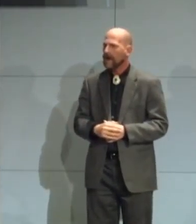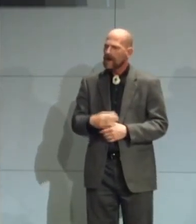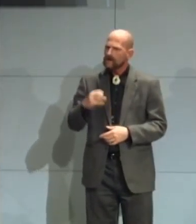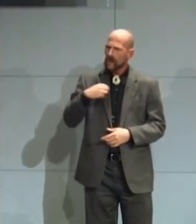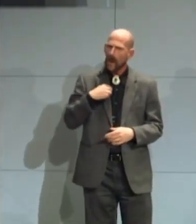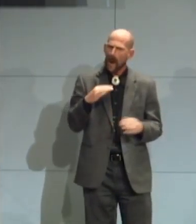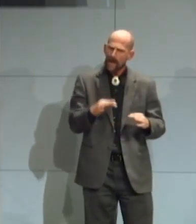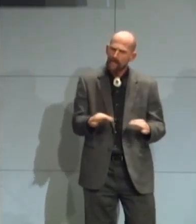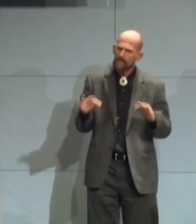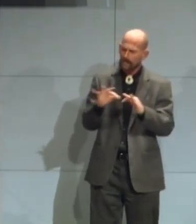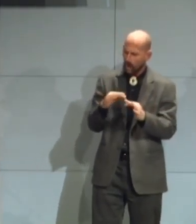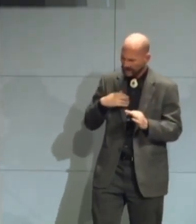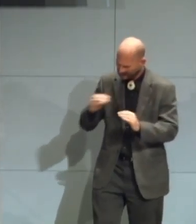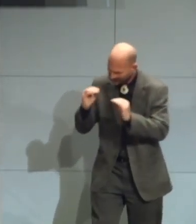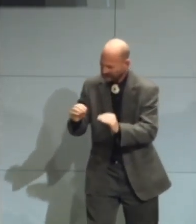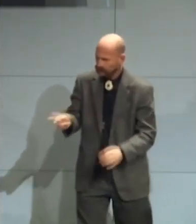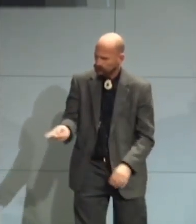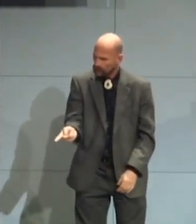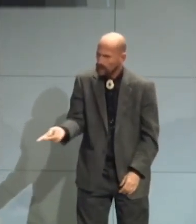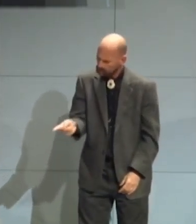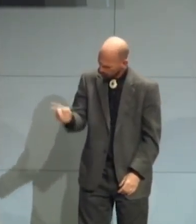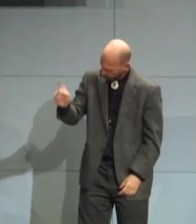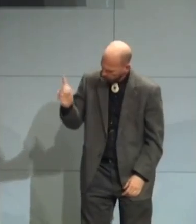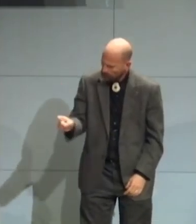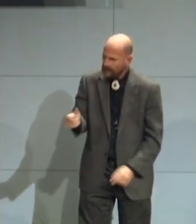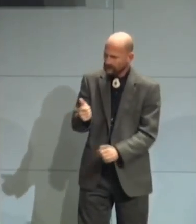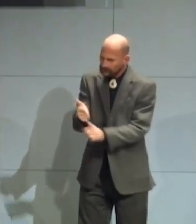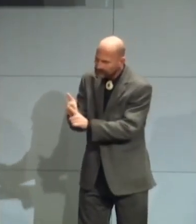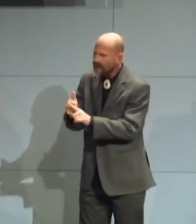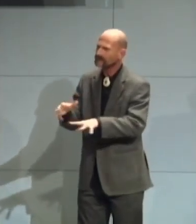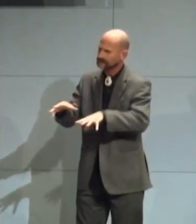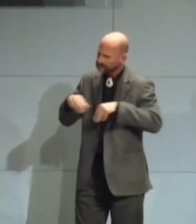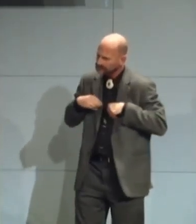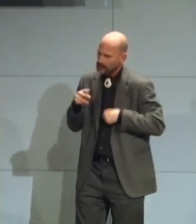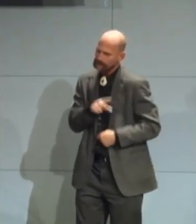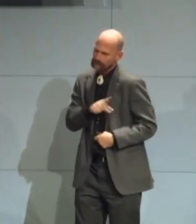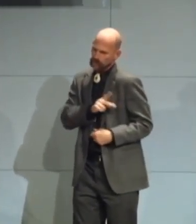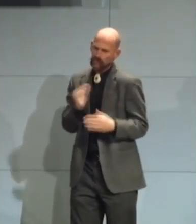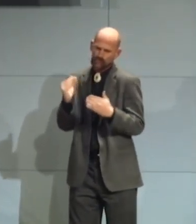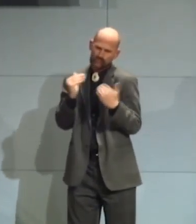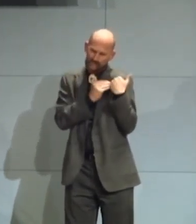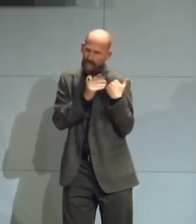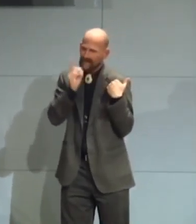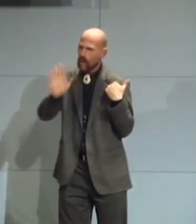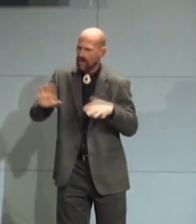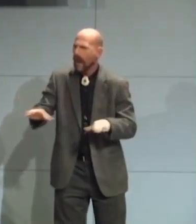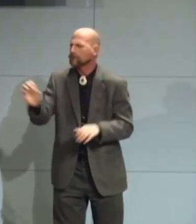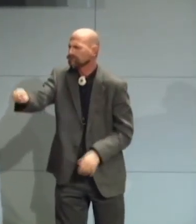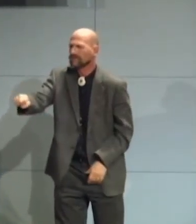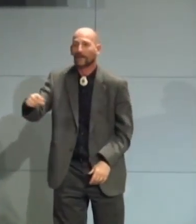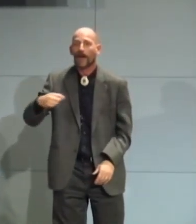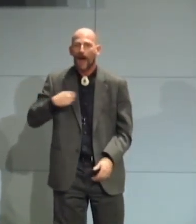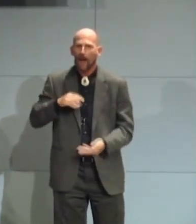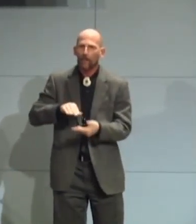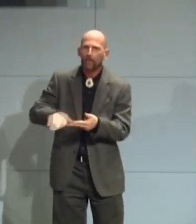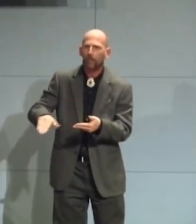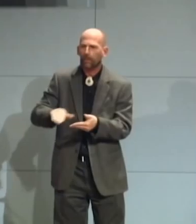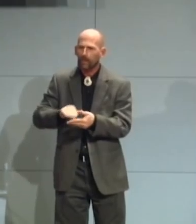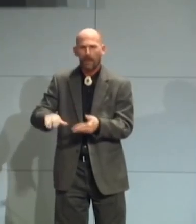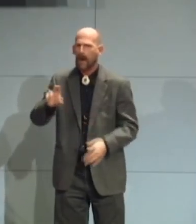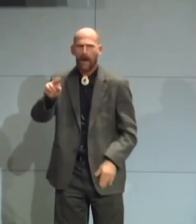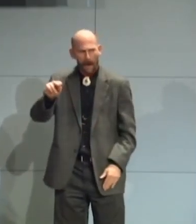white person and you're the bad white people. And that's not at all a helpful message, right? Because like I said, the research says